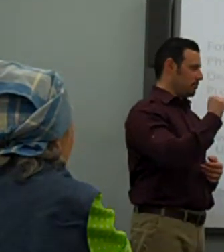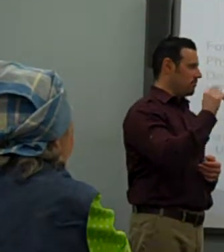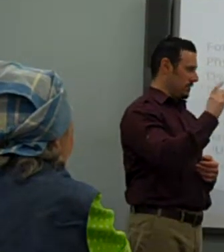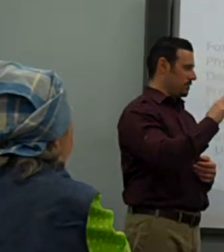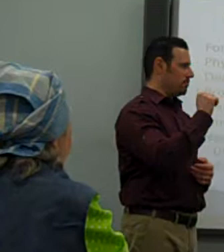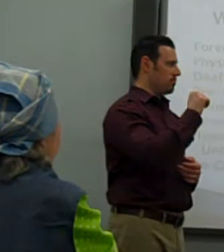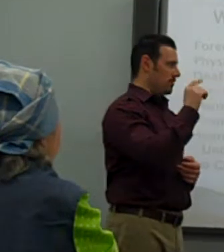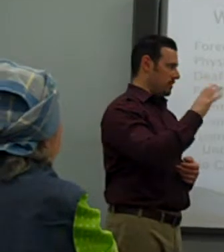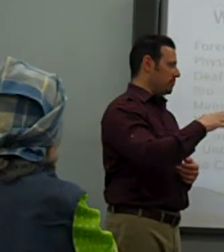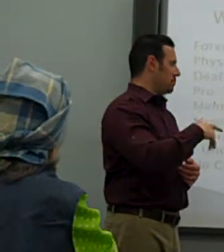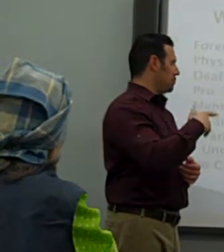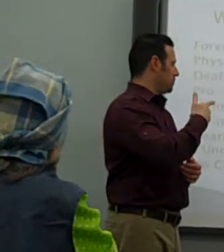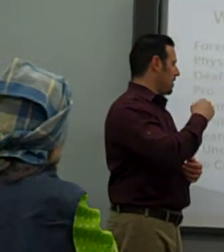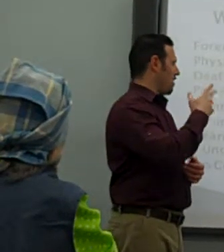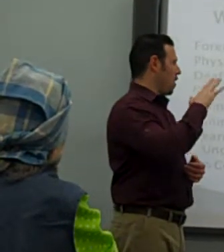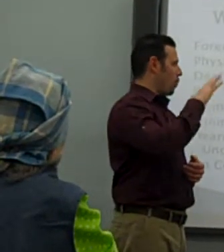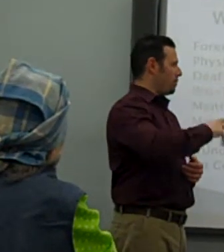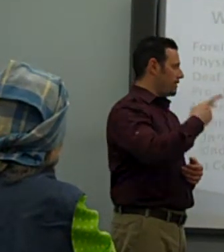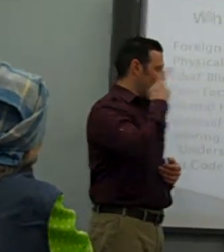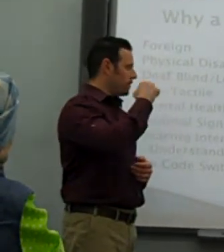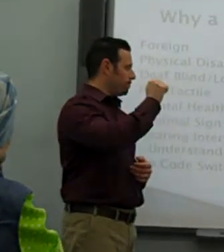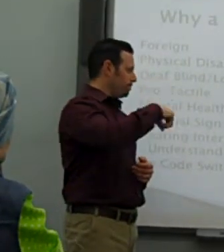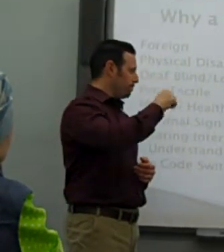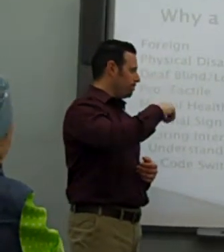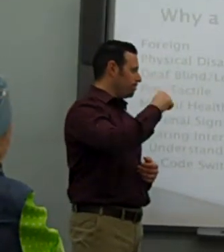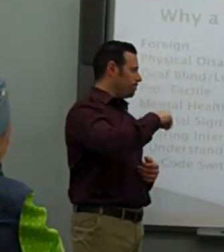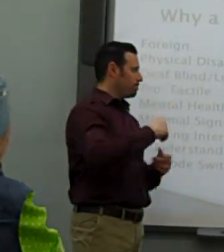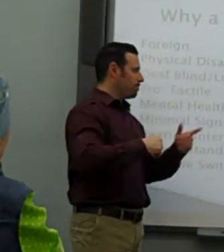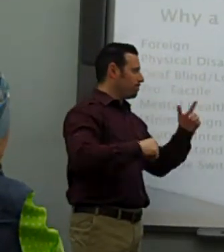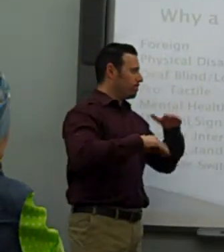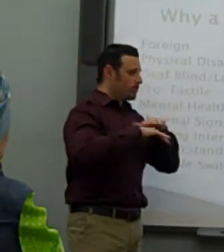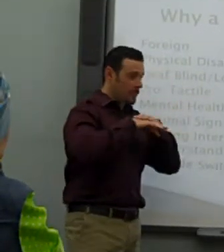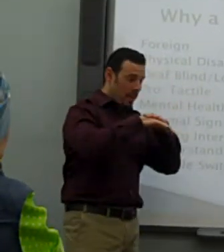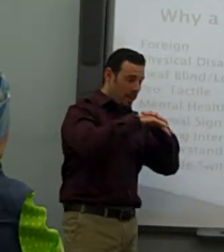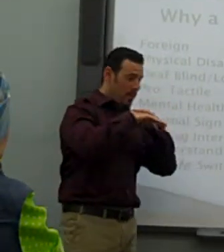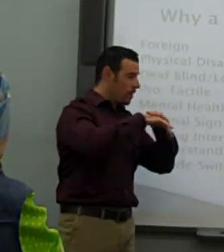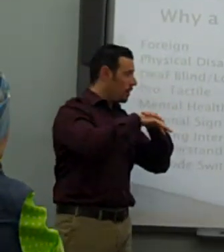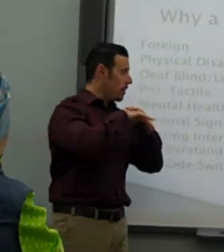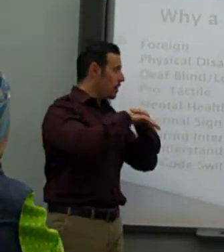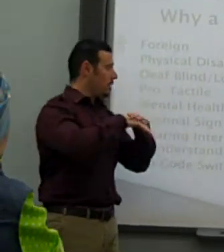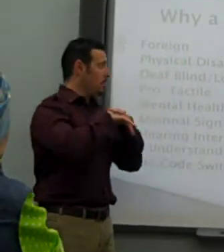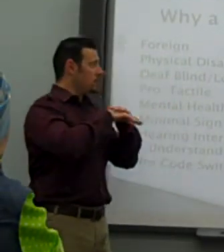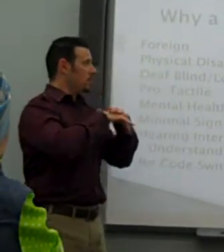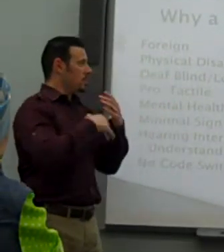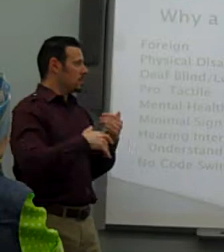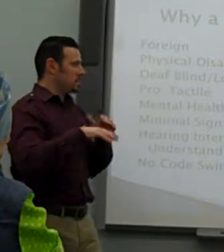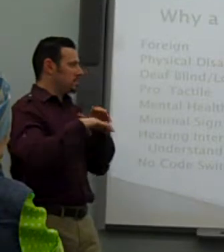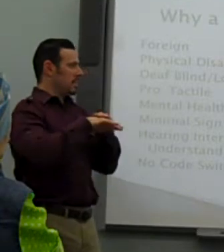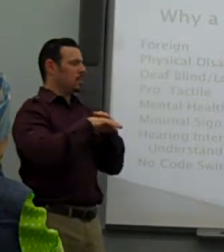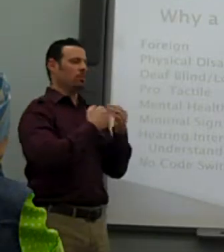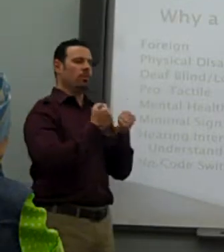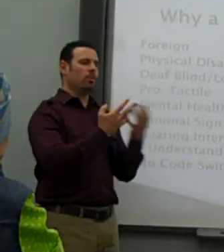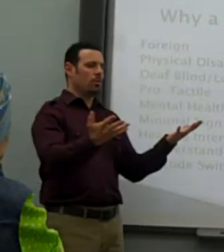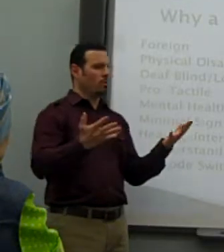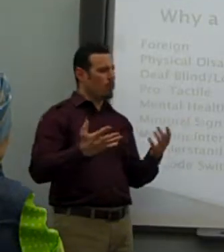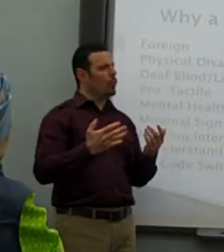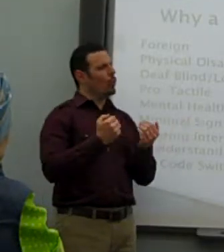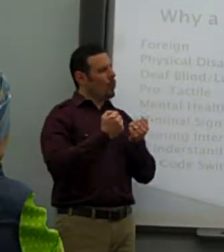Gallaudet has many deaf-blind consumers as well, right? Yep. tactile